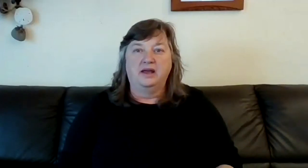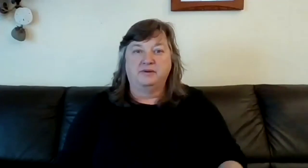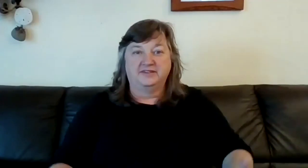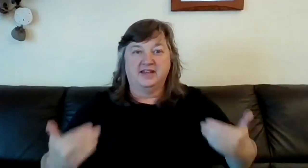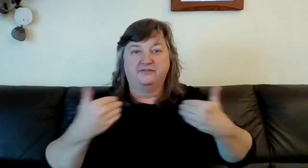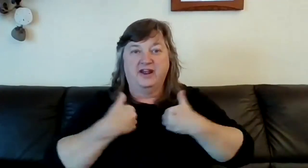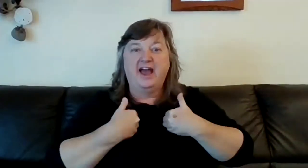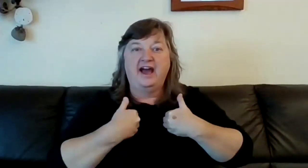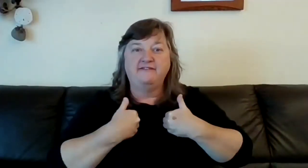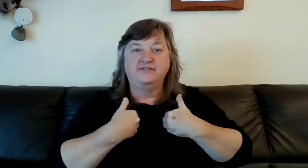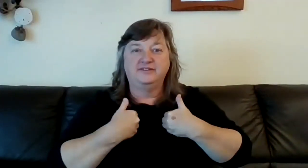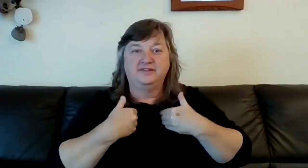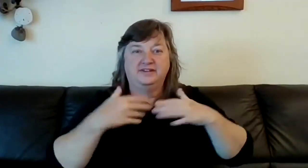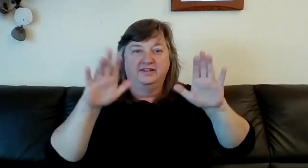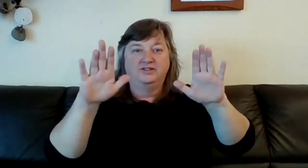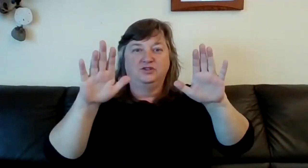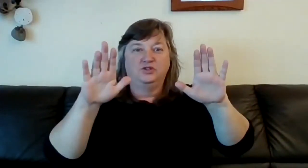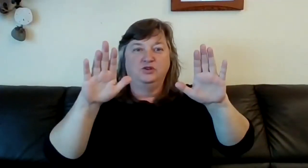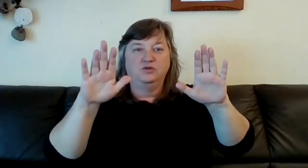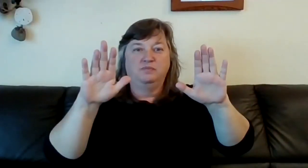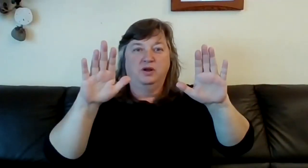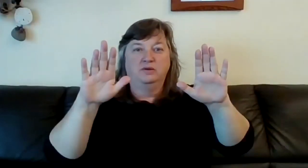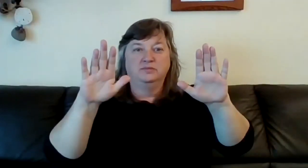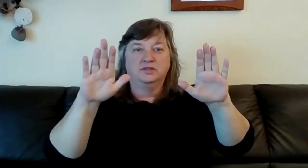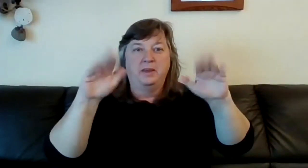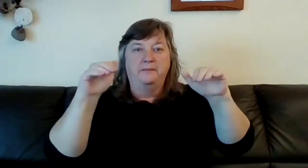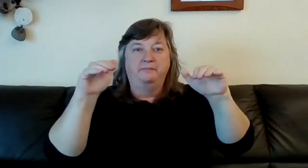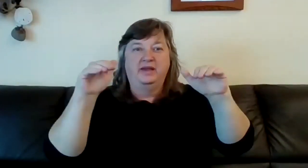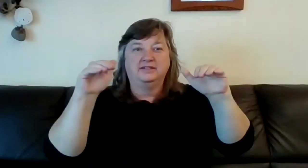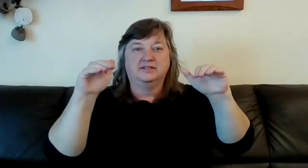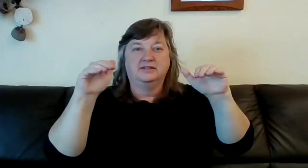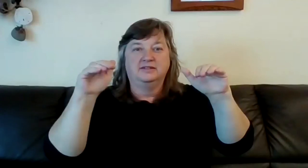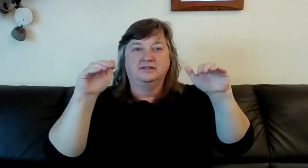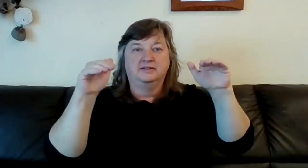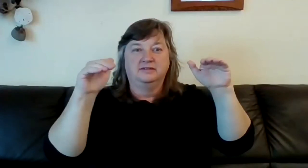but the sign for have is your two palms bent